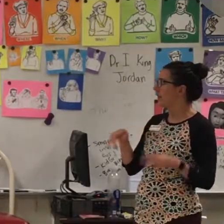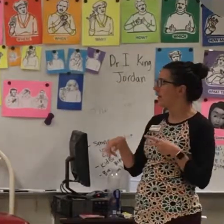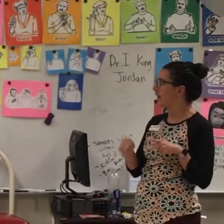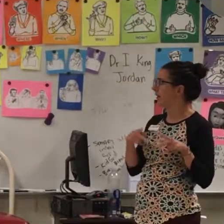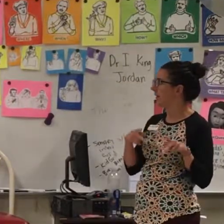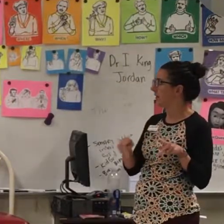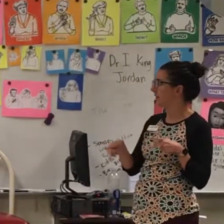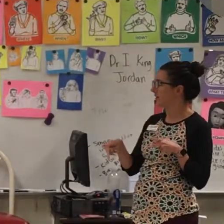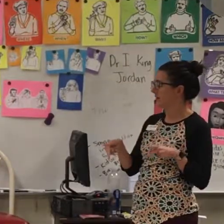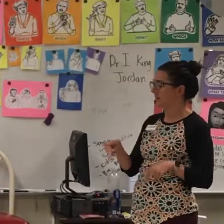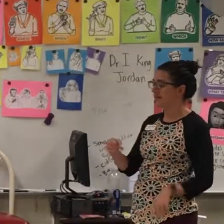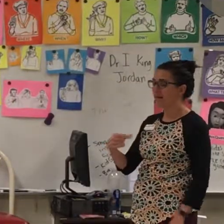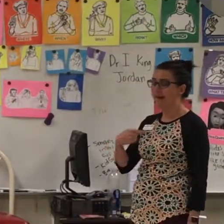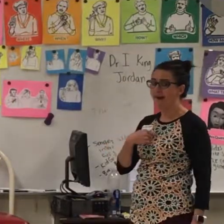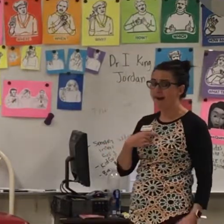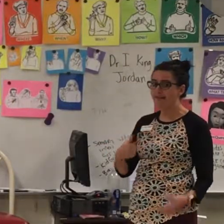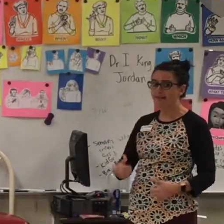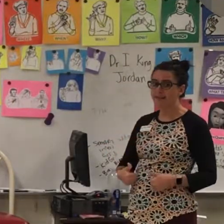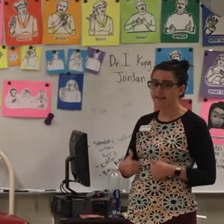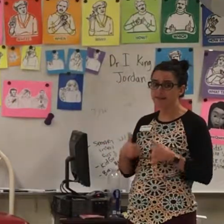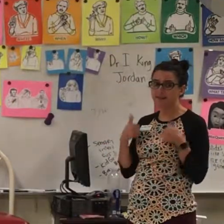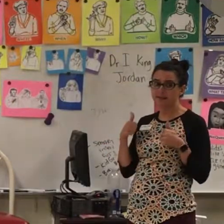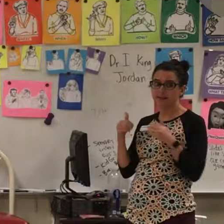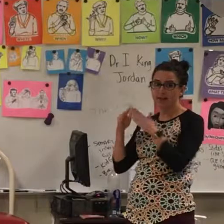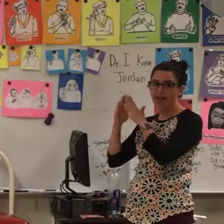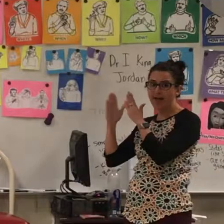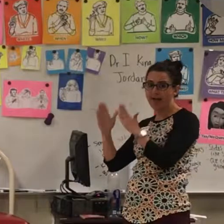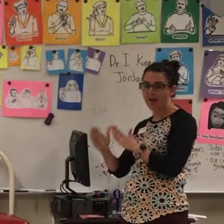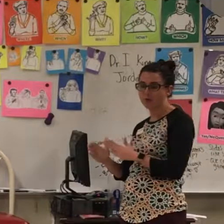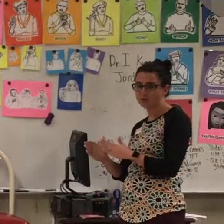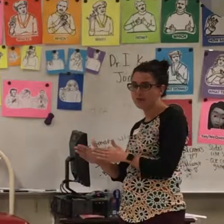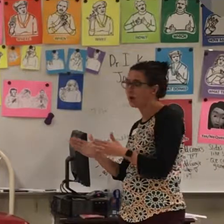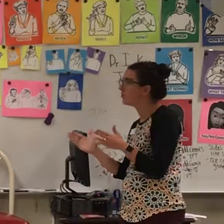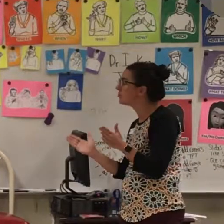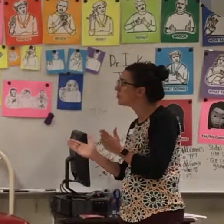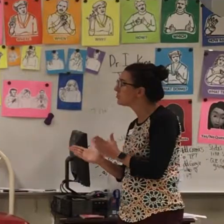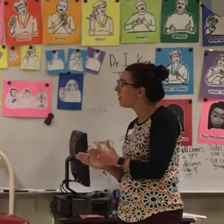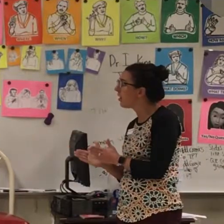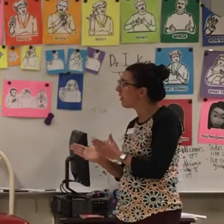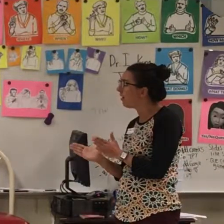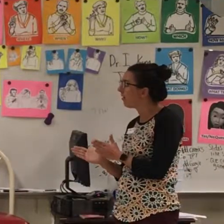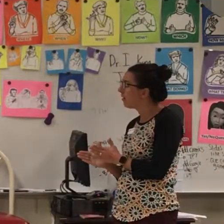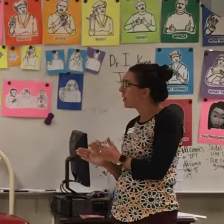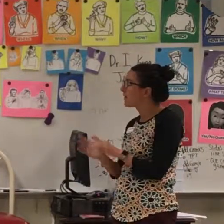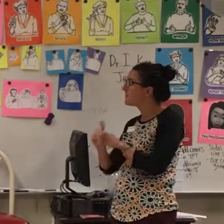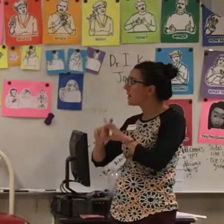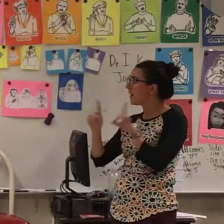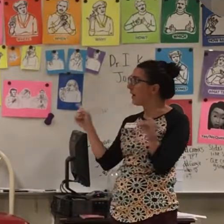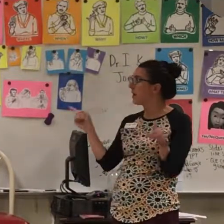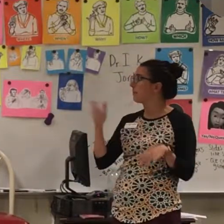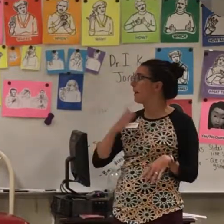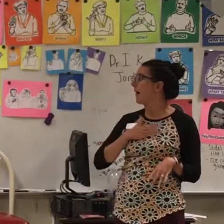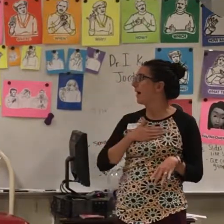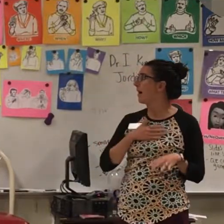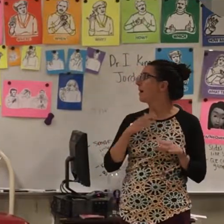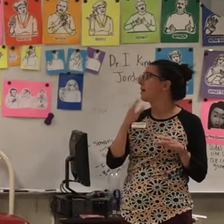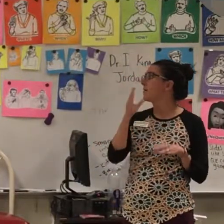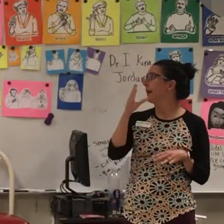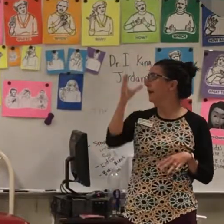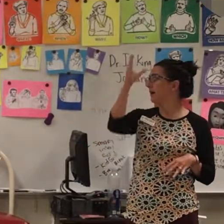party. I lived in a house that was small, but my